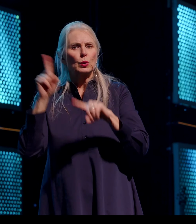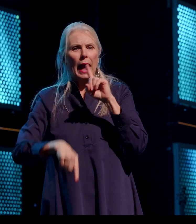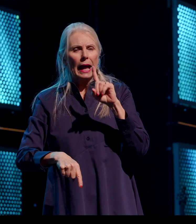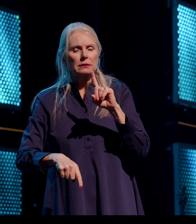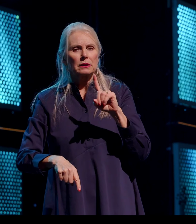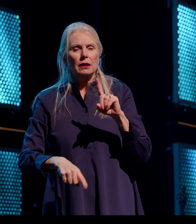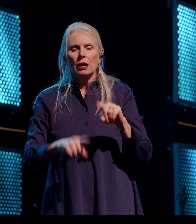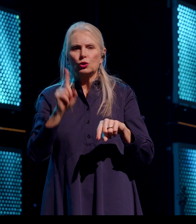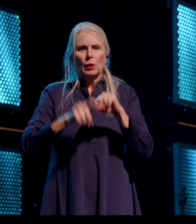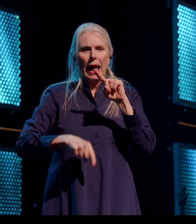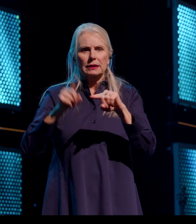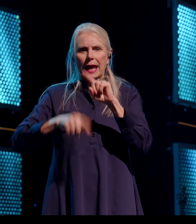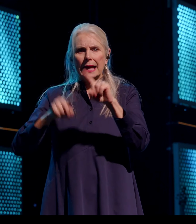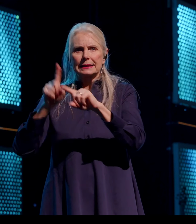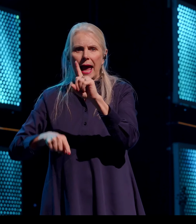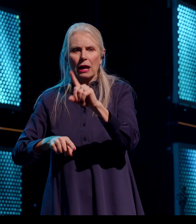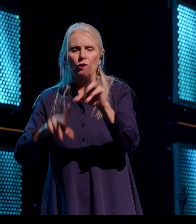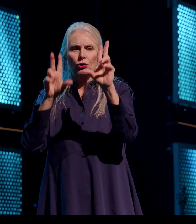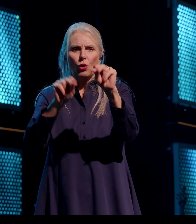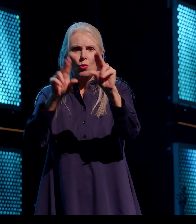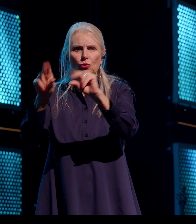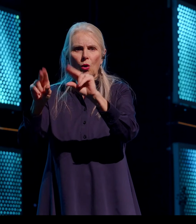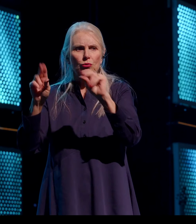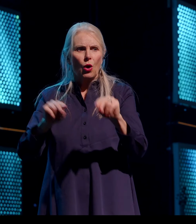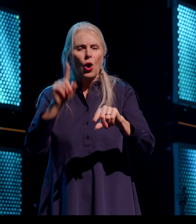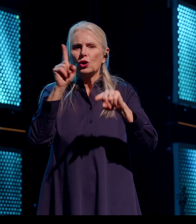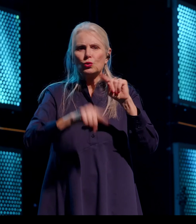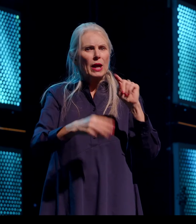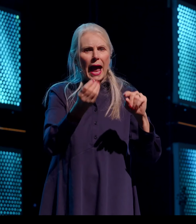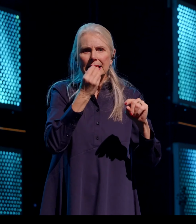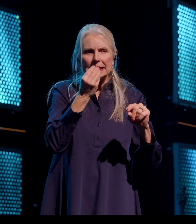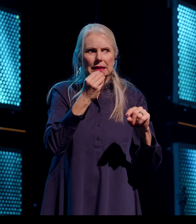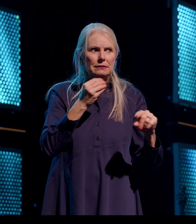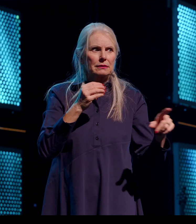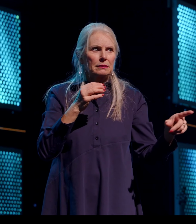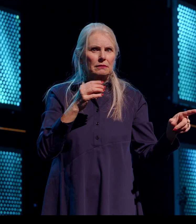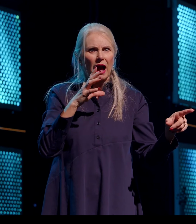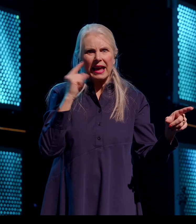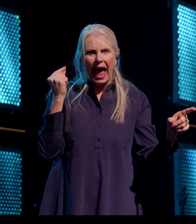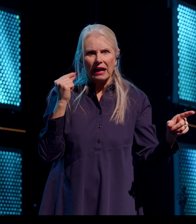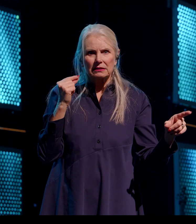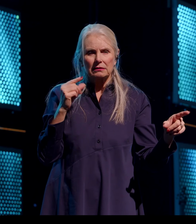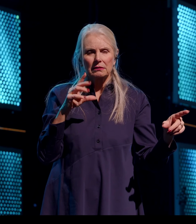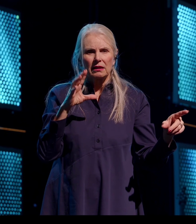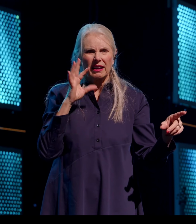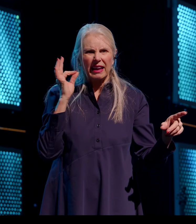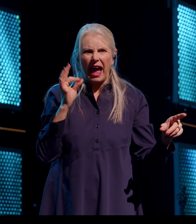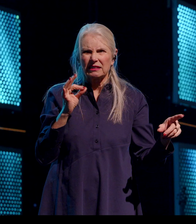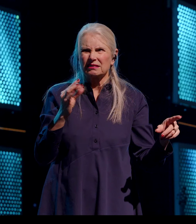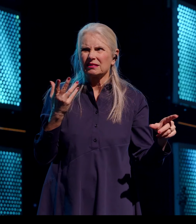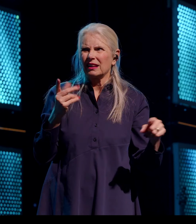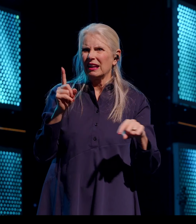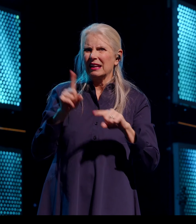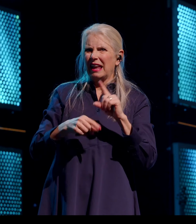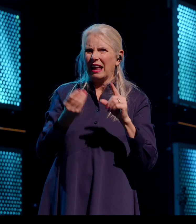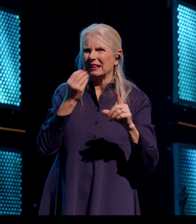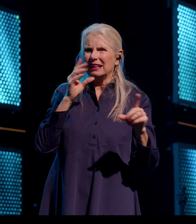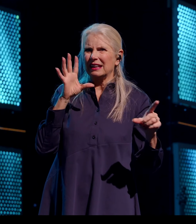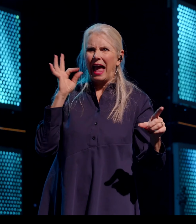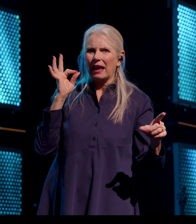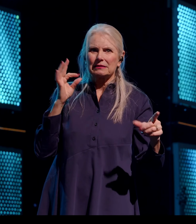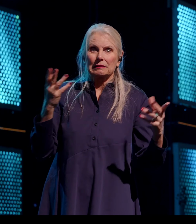cats. I forbid you. We weren't even going to eat cats. Why would you forbid us to do such a thing? You know.